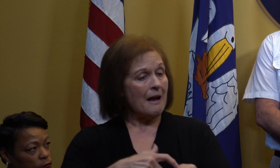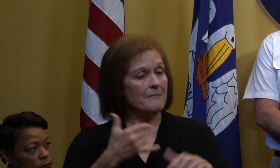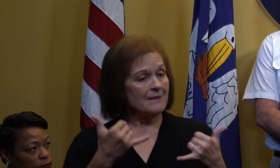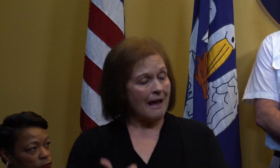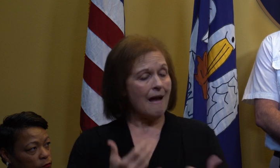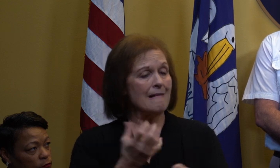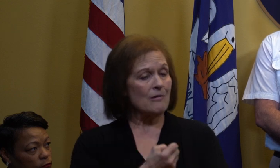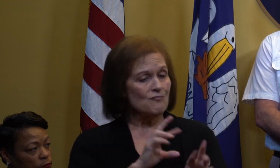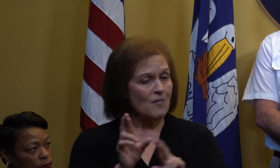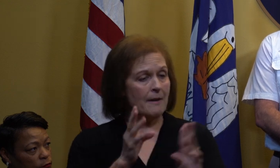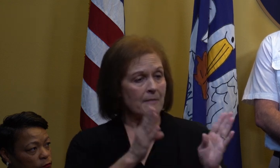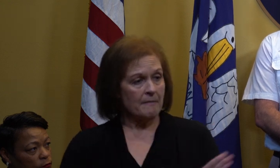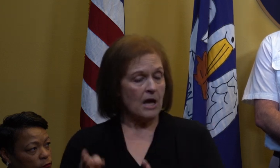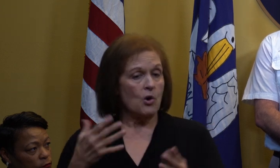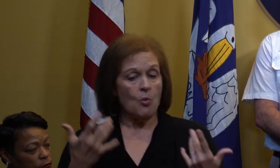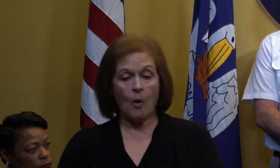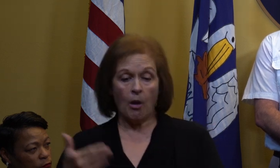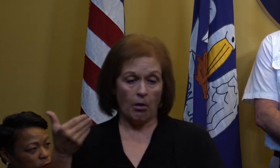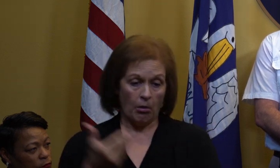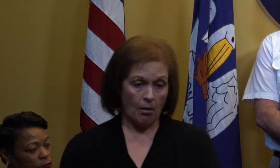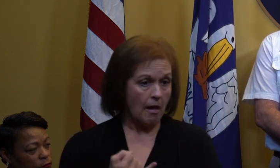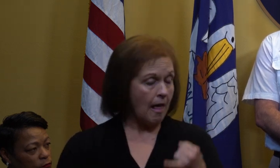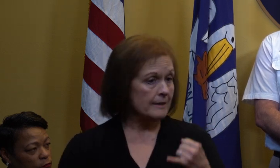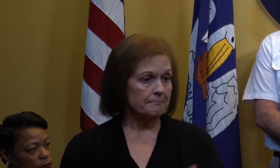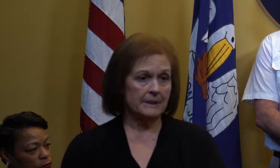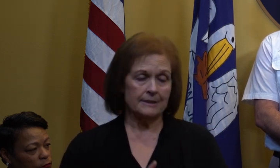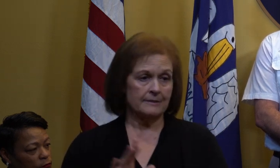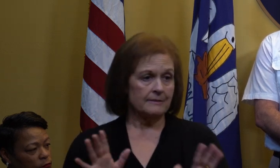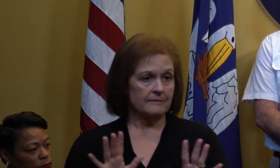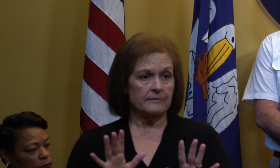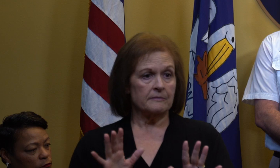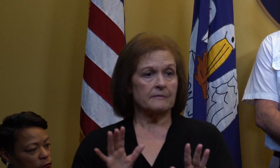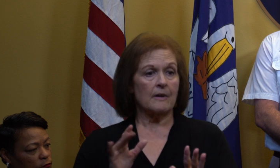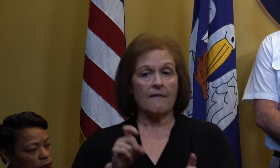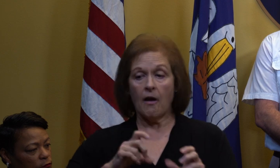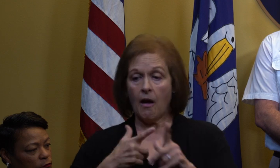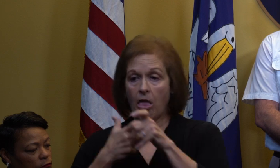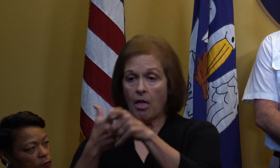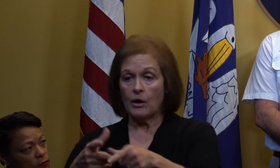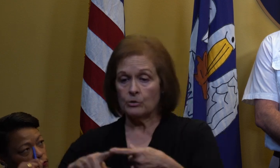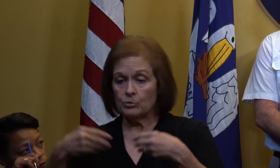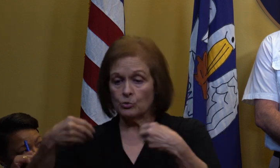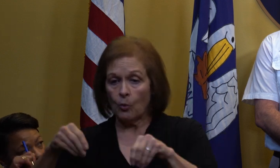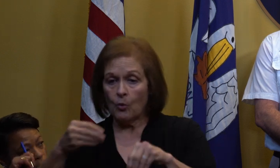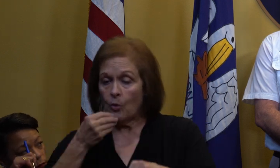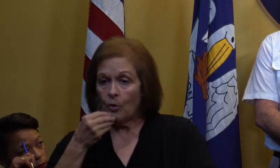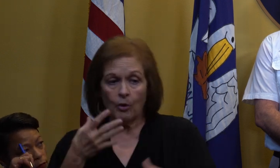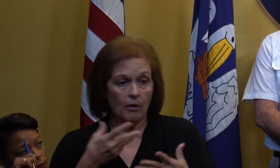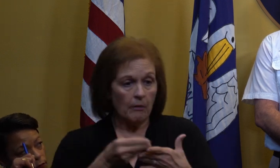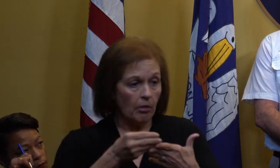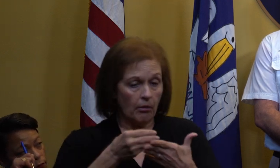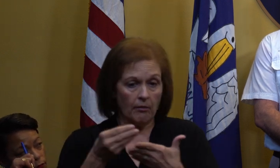get prepared. Certainly you don't want to wait until the storm is bearing down on us in line at grocery stores and stores to